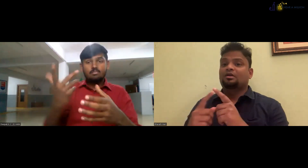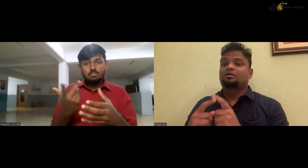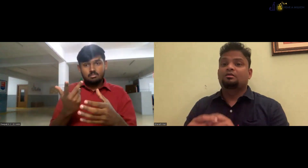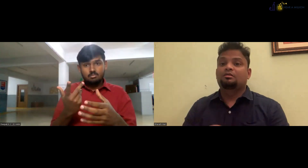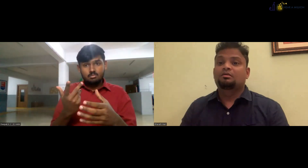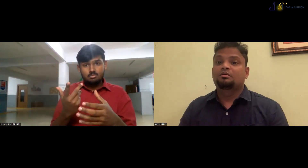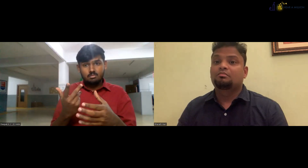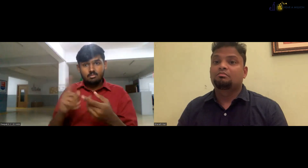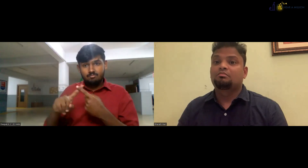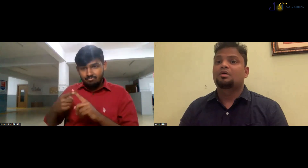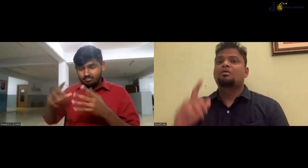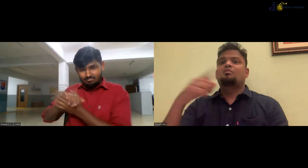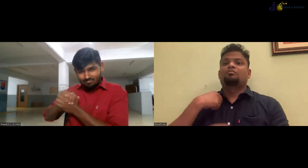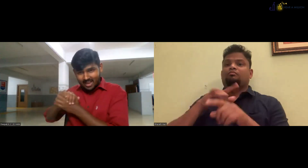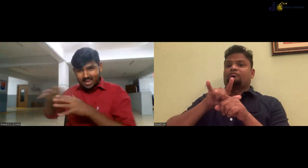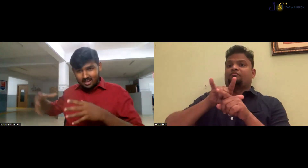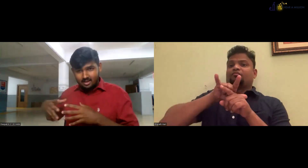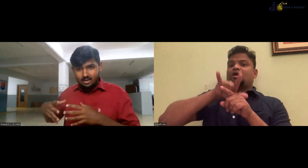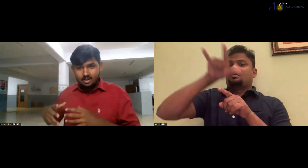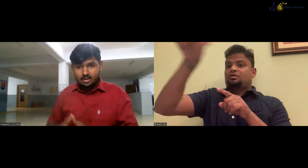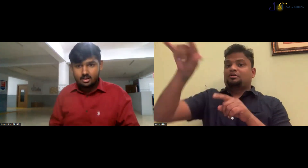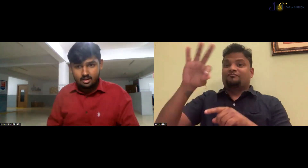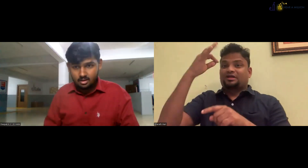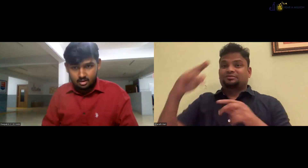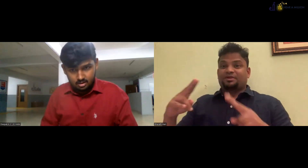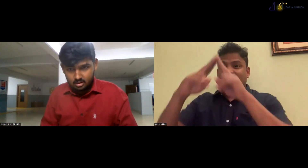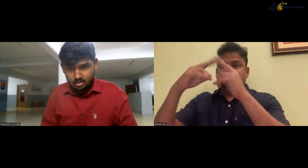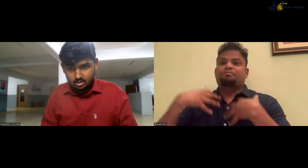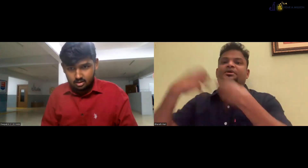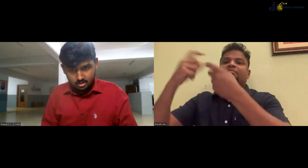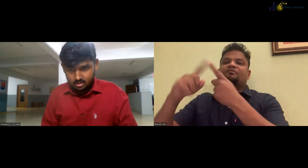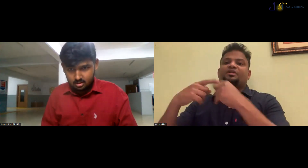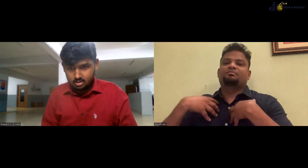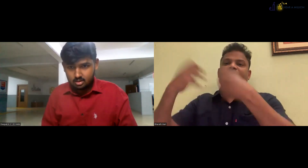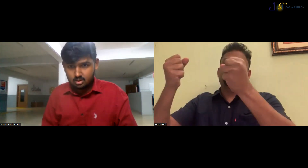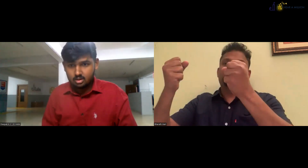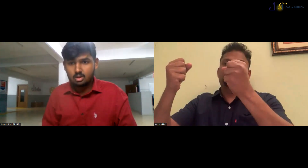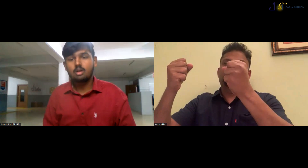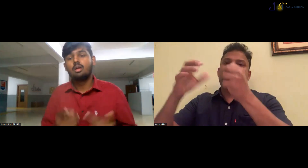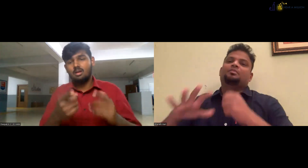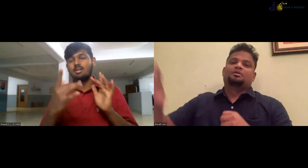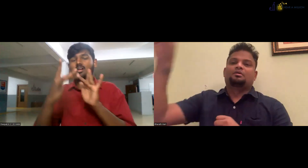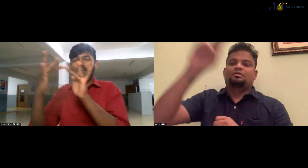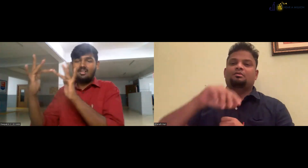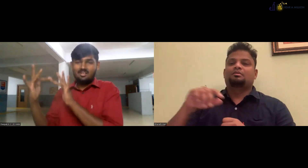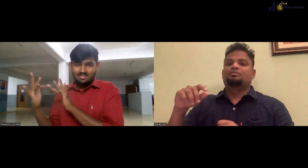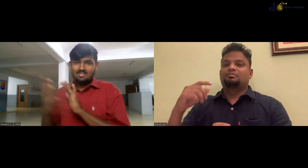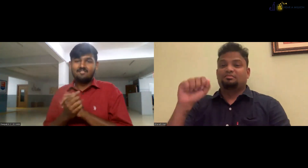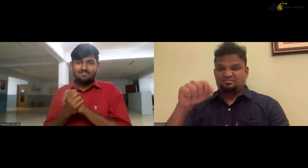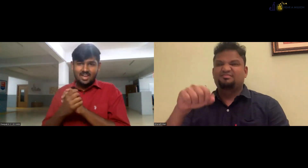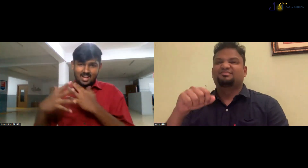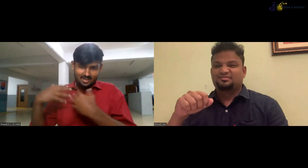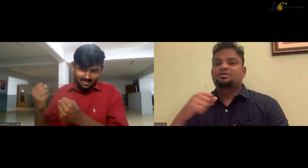So you mean that along with the group, is it better, right? So when I went to Paris, my